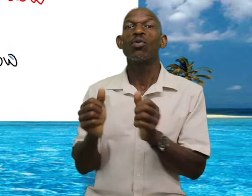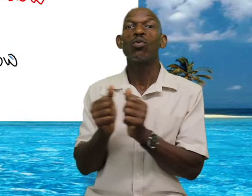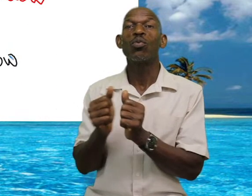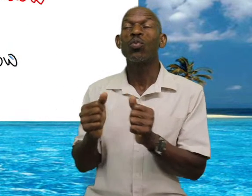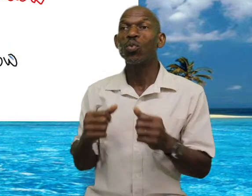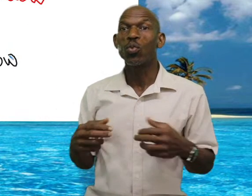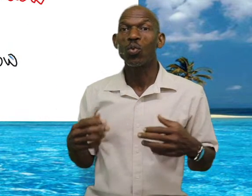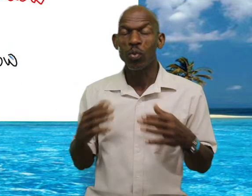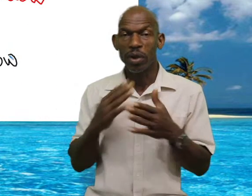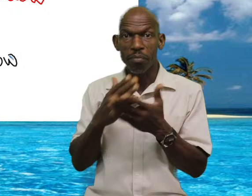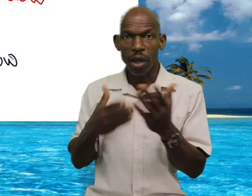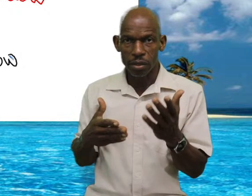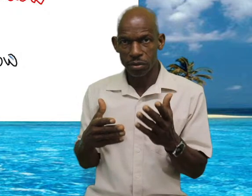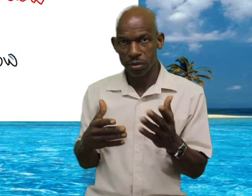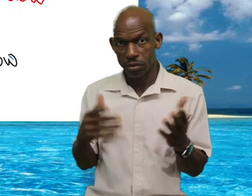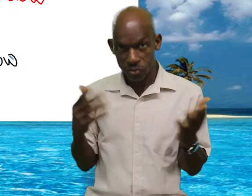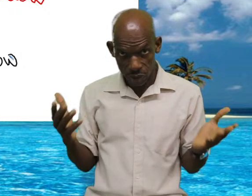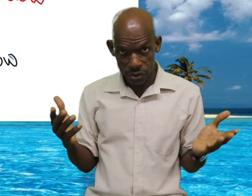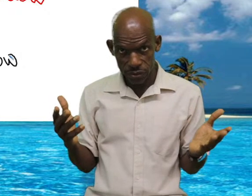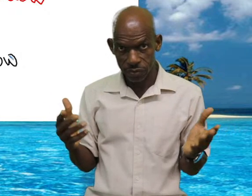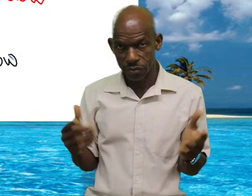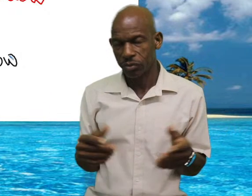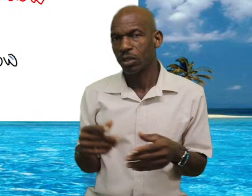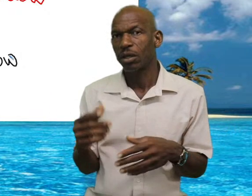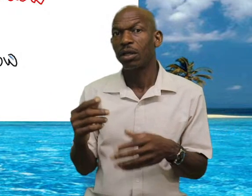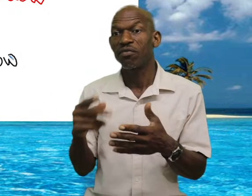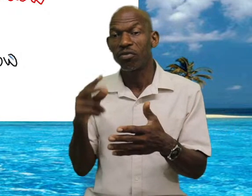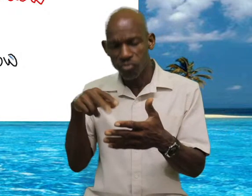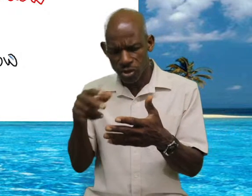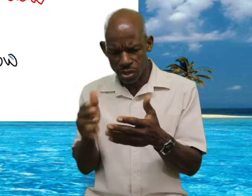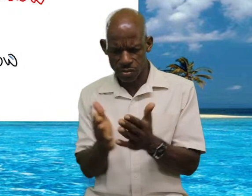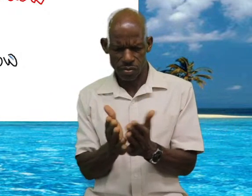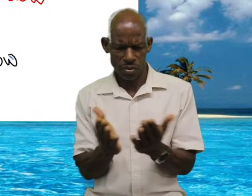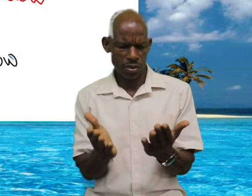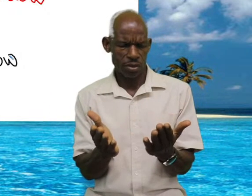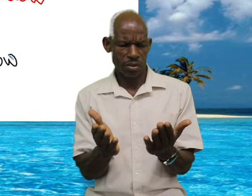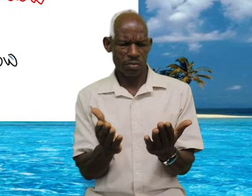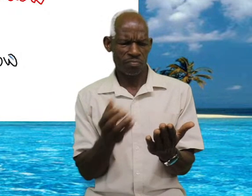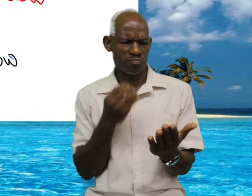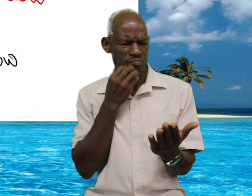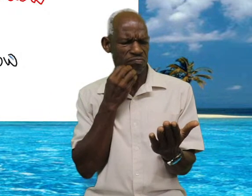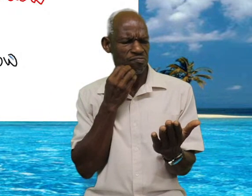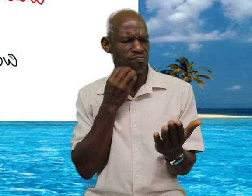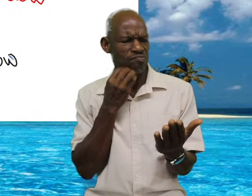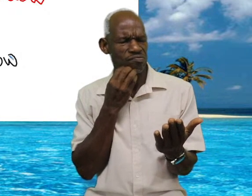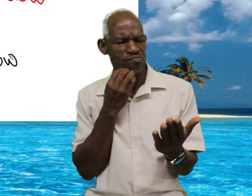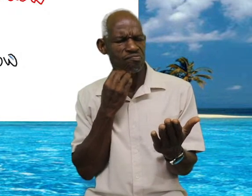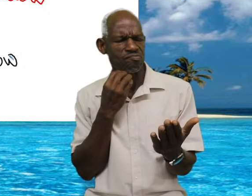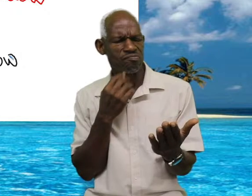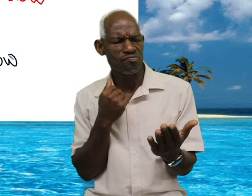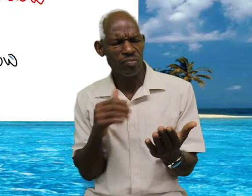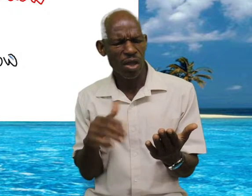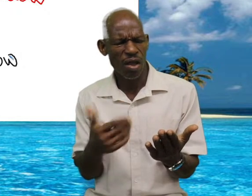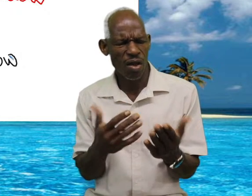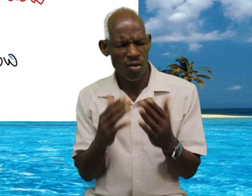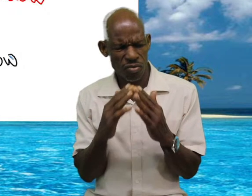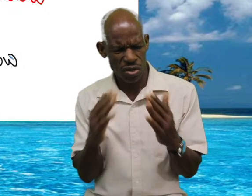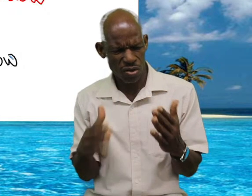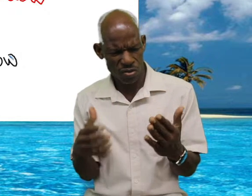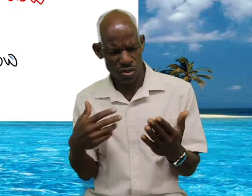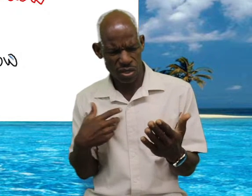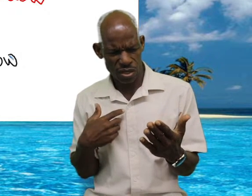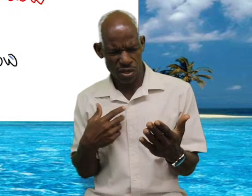ownership means all of that. So when you read in sentences and you're saying, but how the